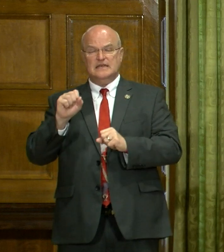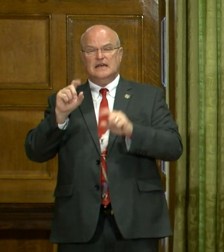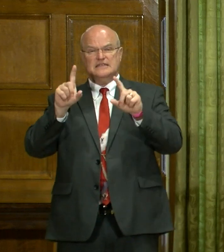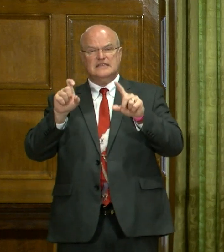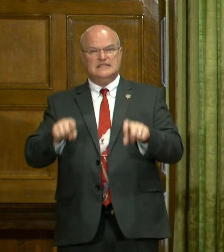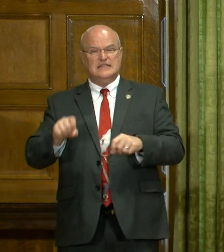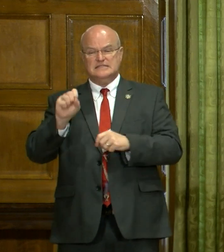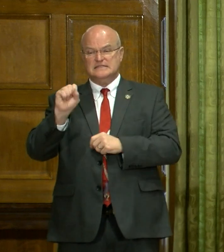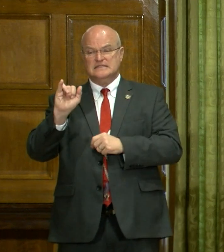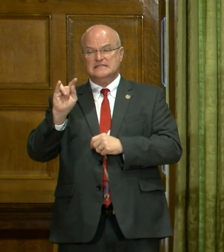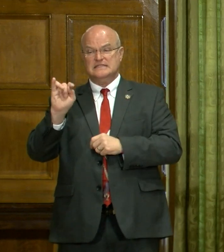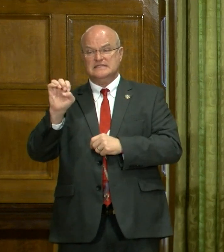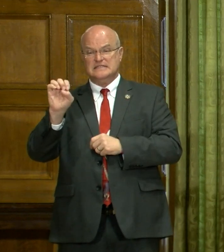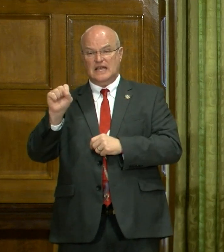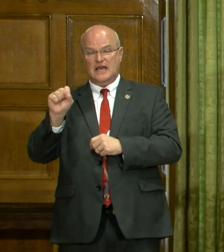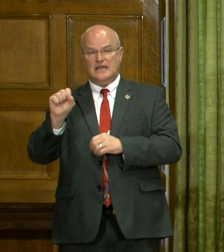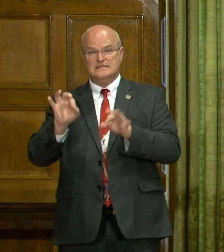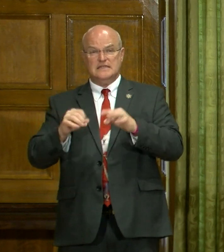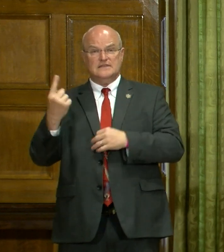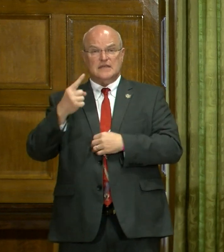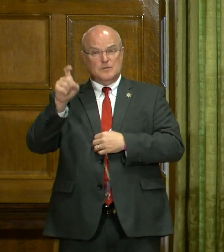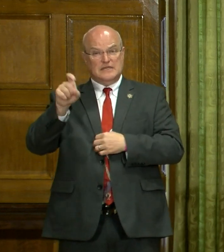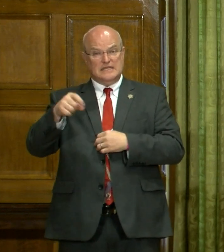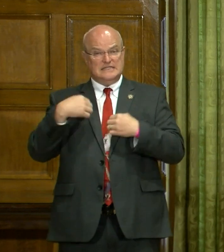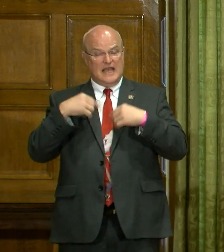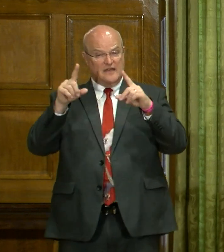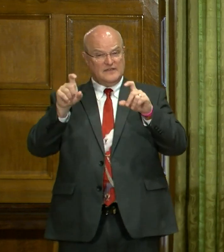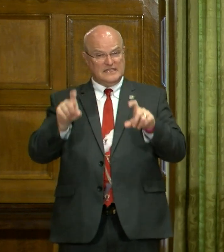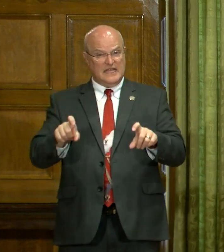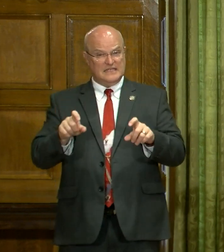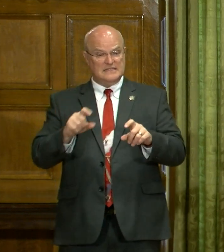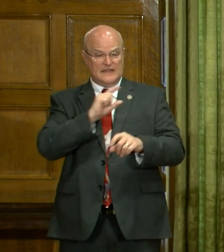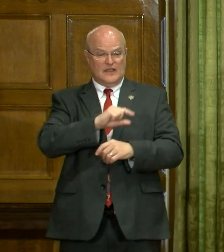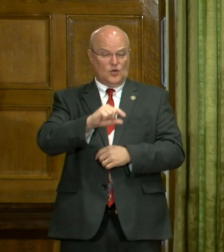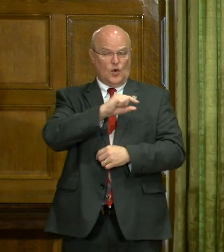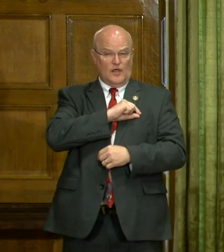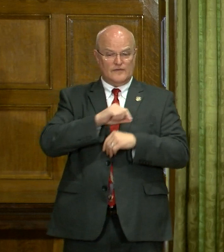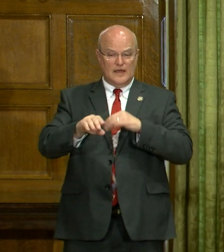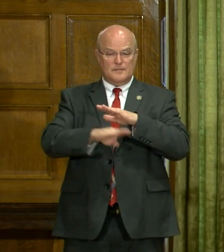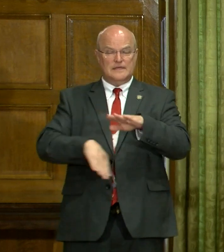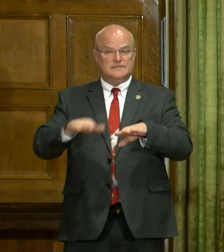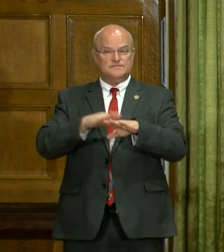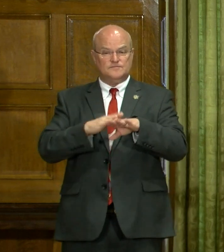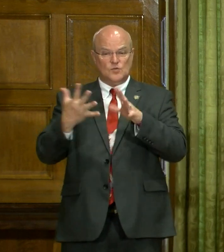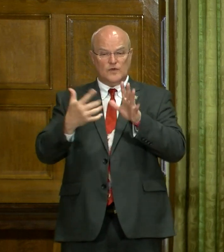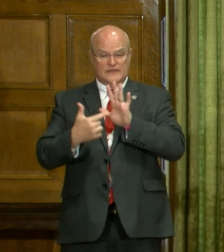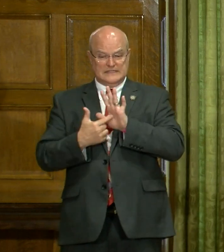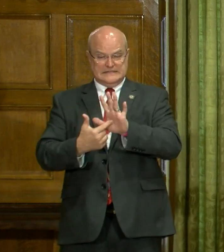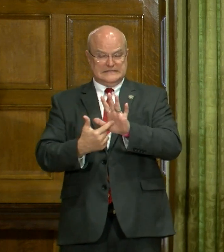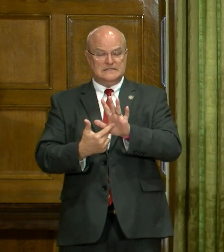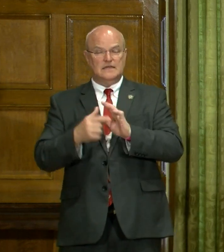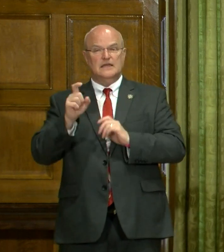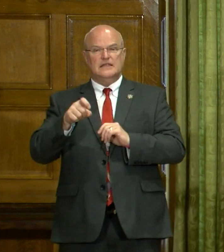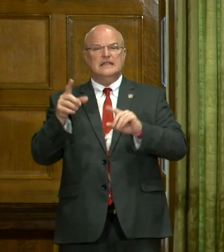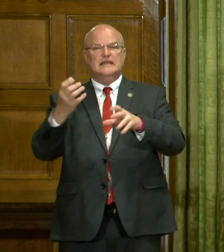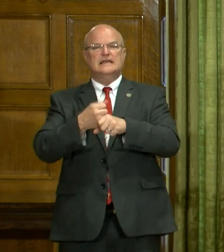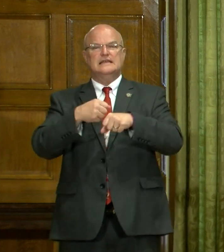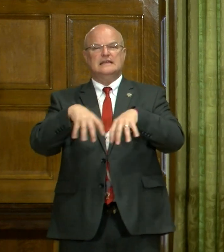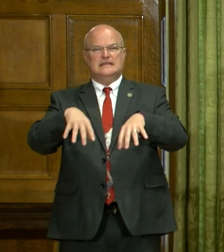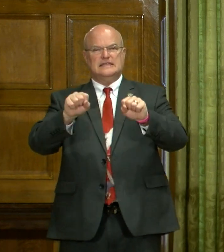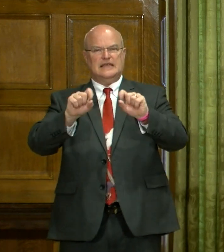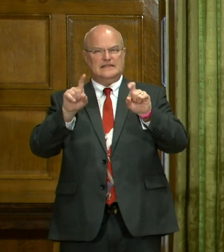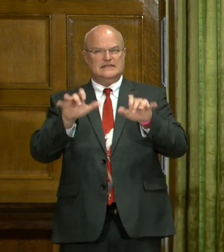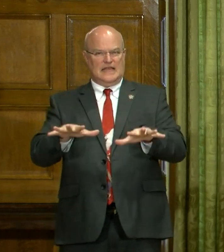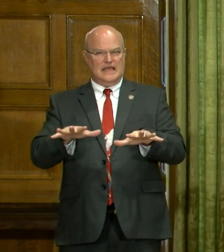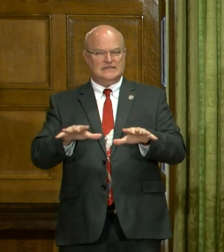sites, if somebody needs to have a test and they qualify based upon their symptoms, they ought to be able to get that